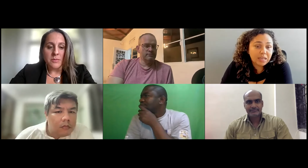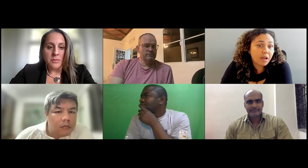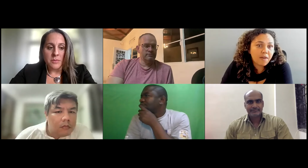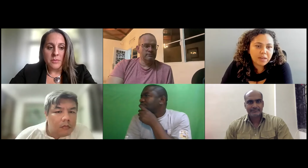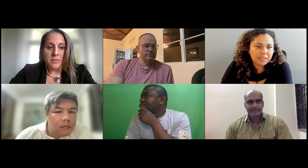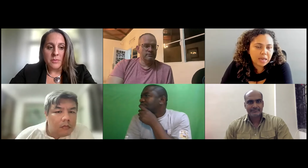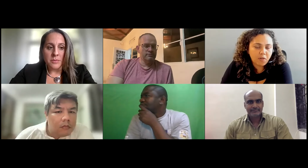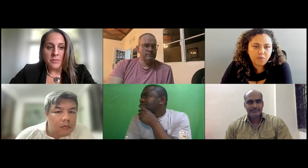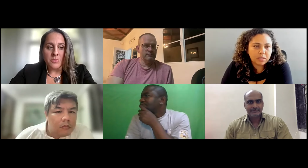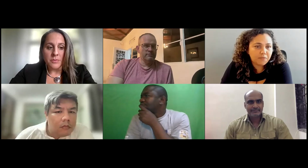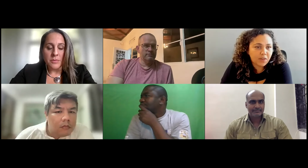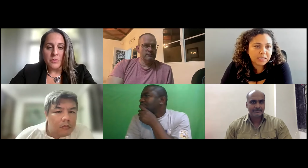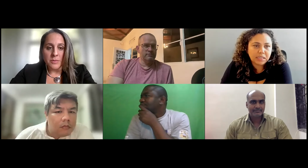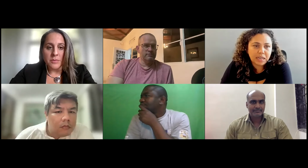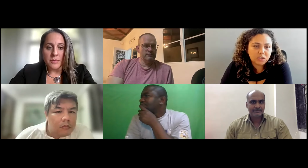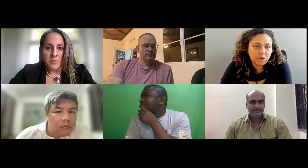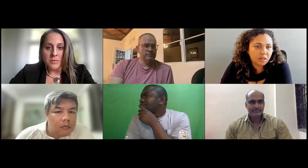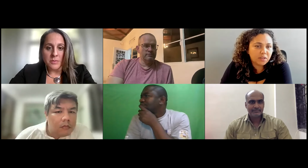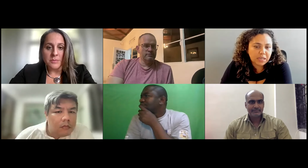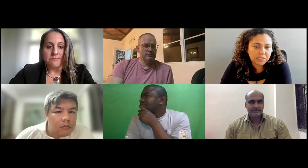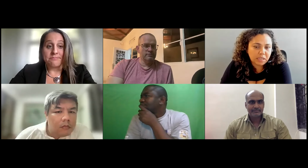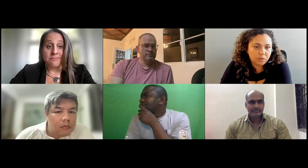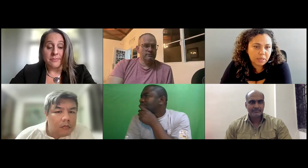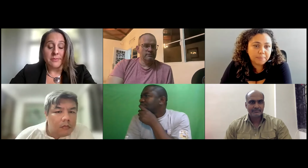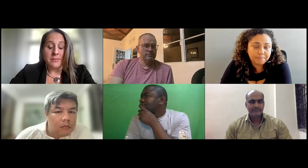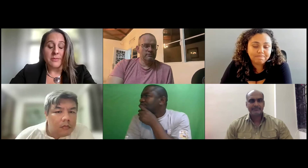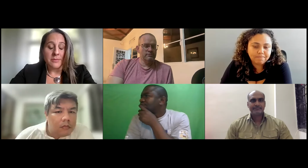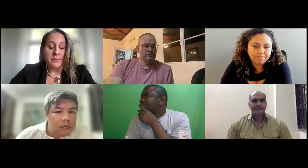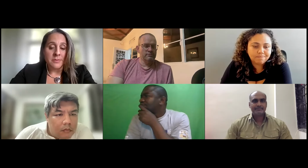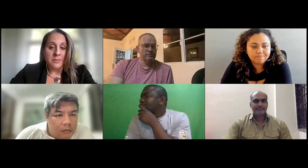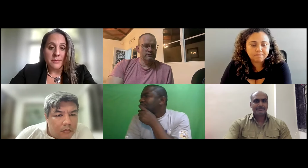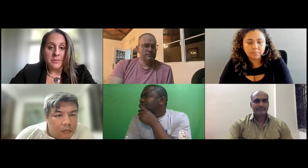and they don't have any type of devices, electronic devices among them.